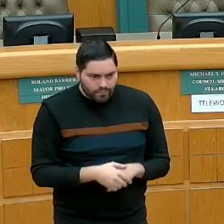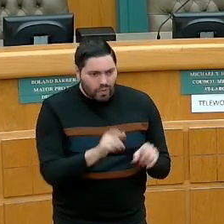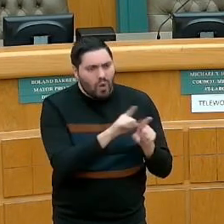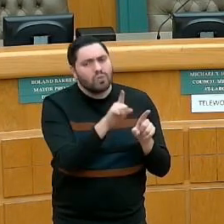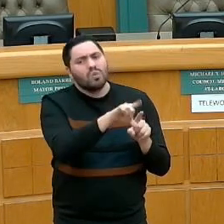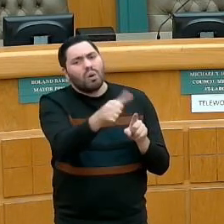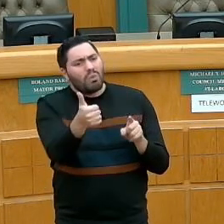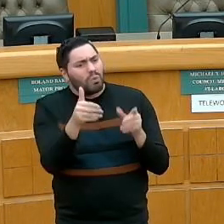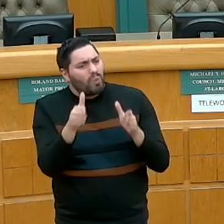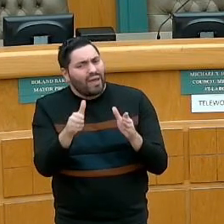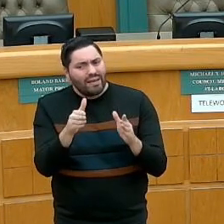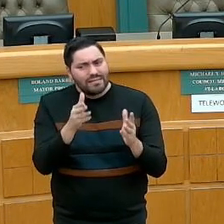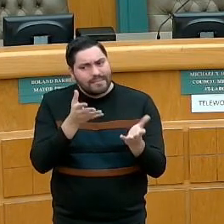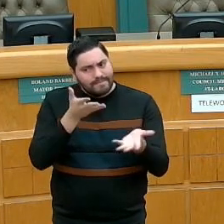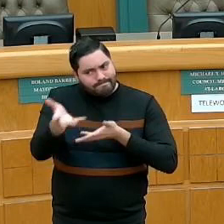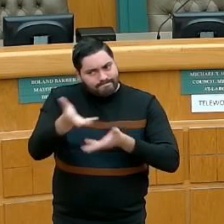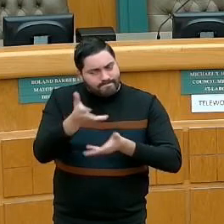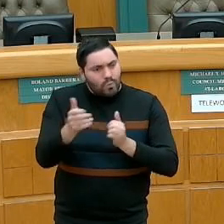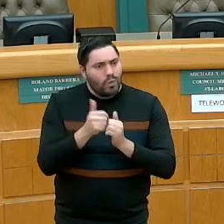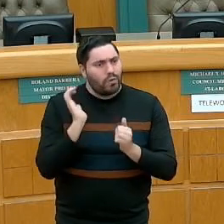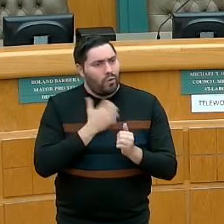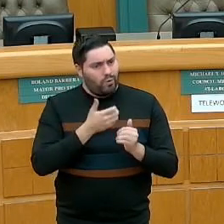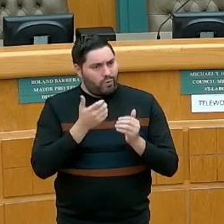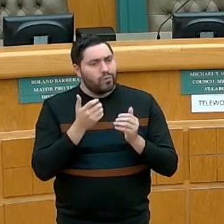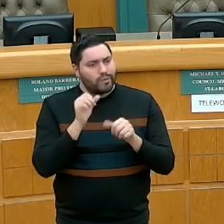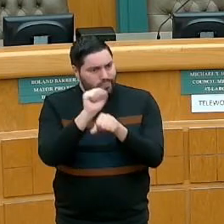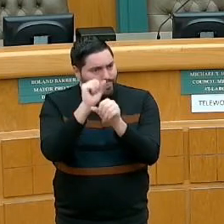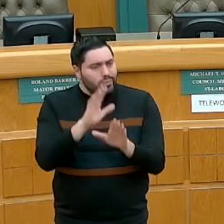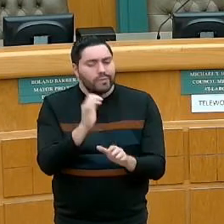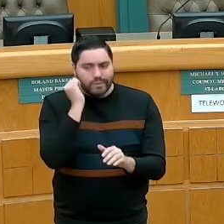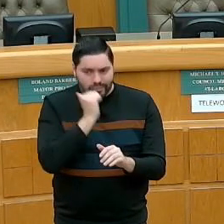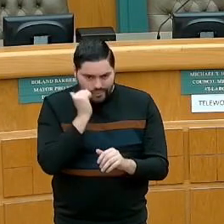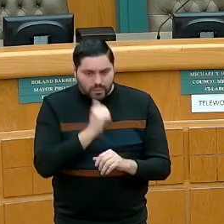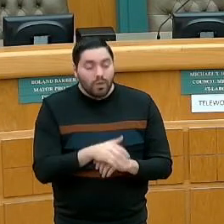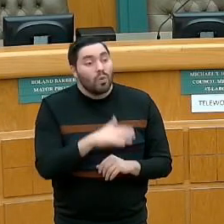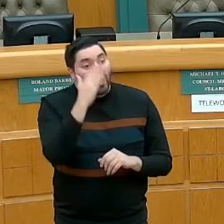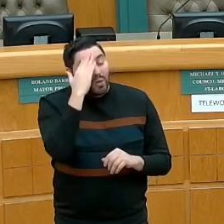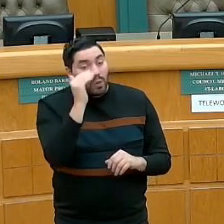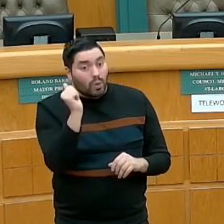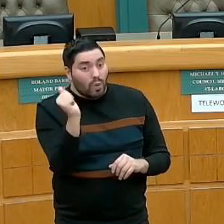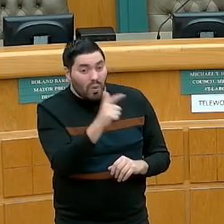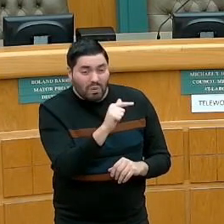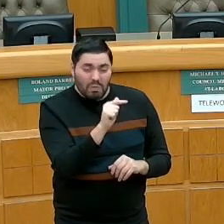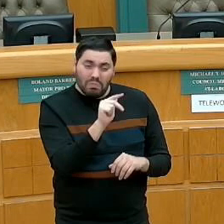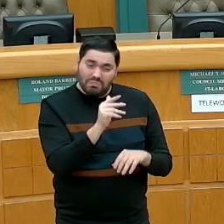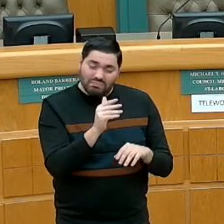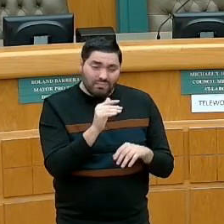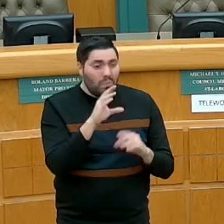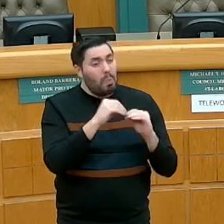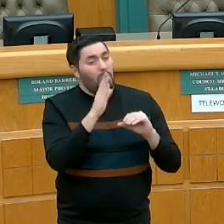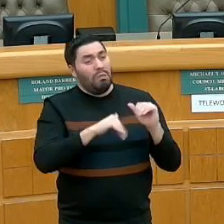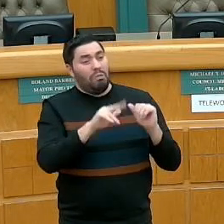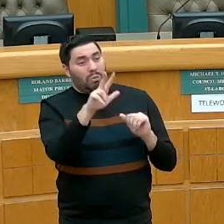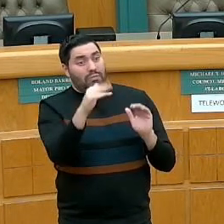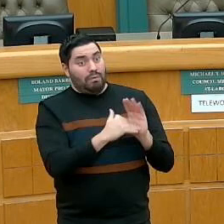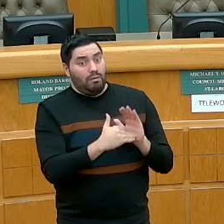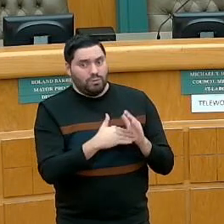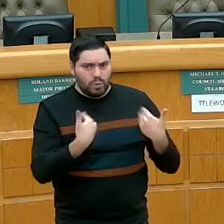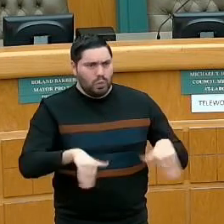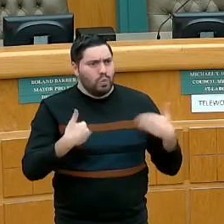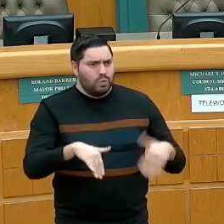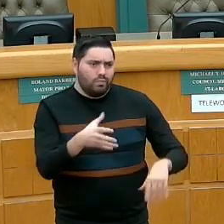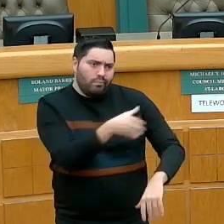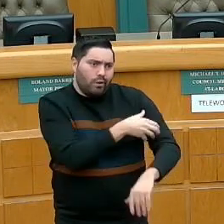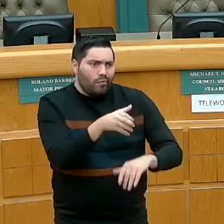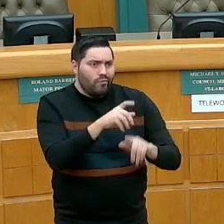of communicating to our employees daily. We know that we're a powerful team of over 3,000 employees, and so we